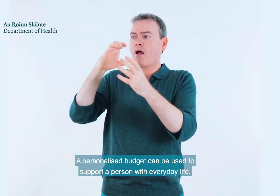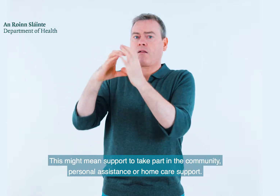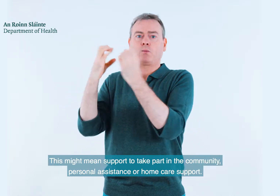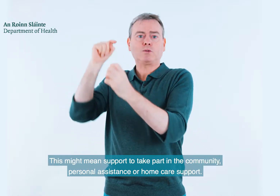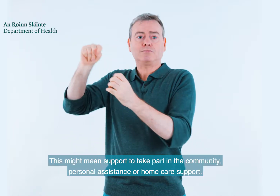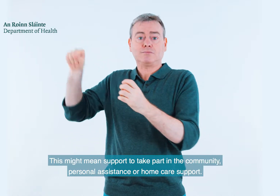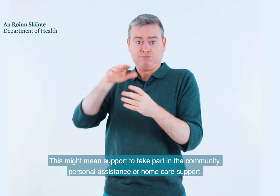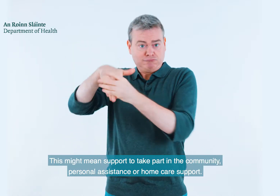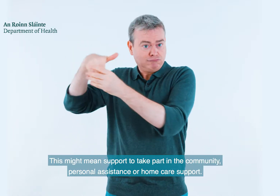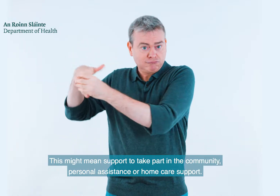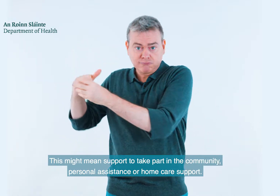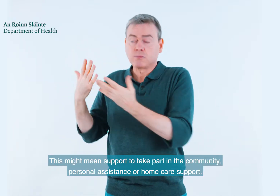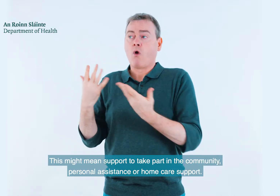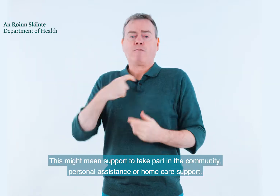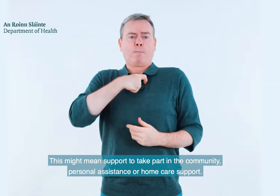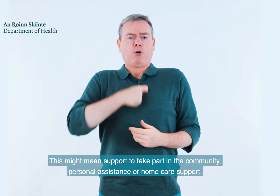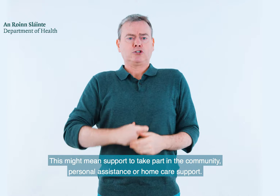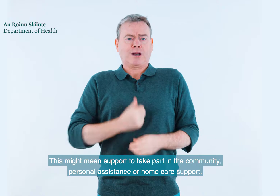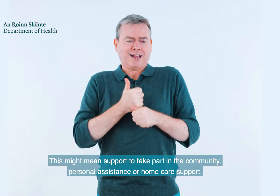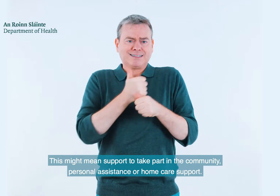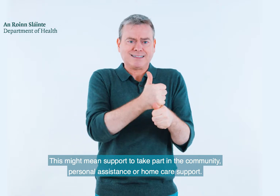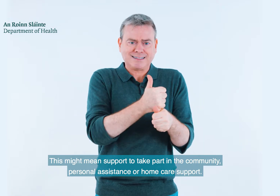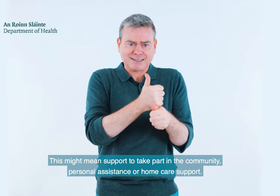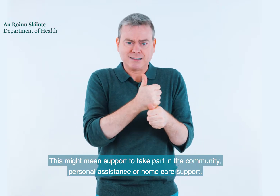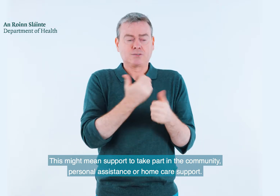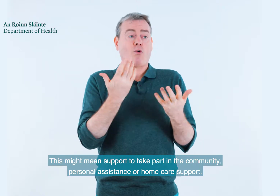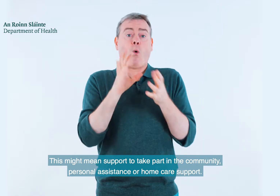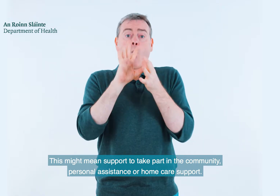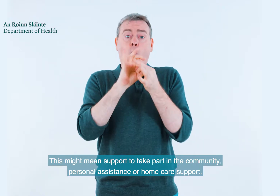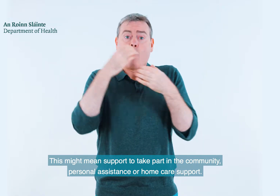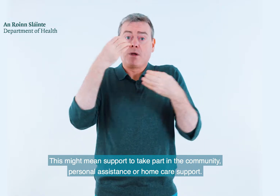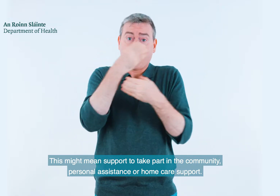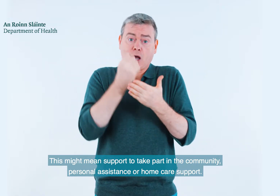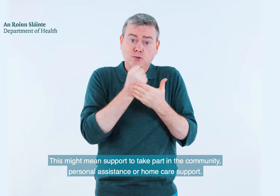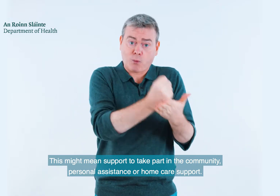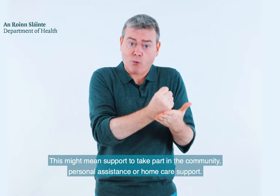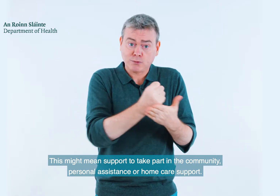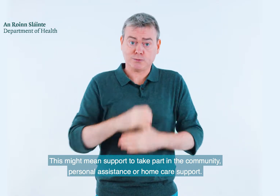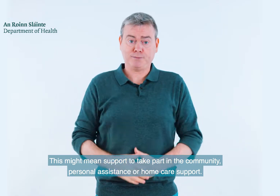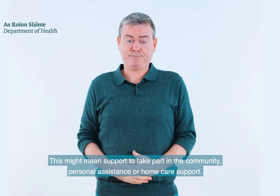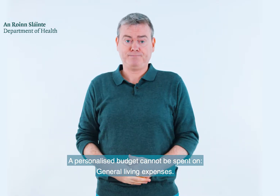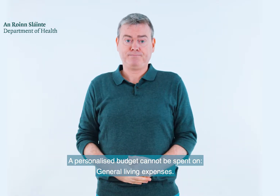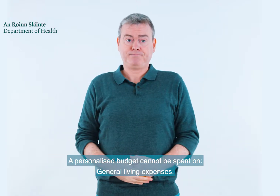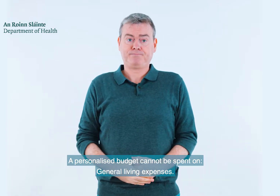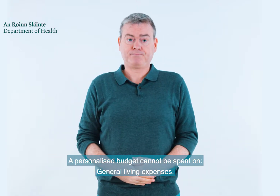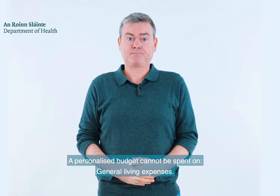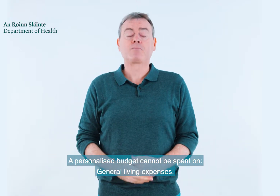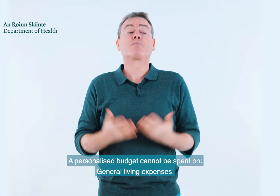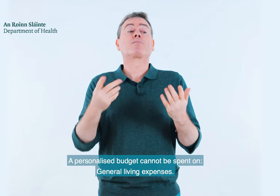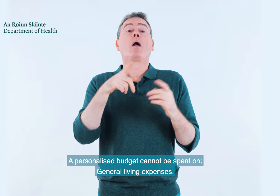This might mean support to take part in the community, personal assistance, or home care support. A personalised budget